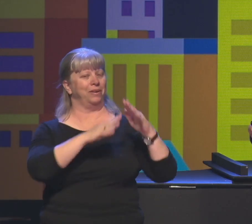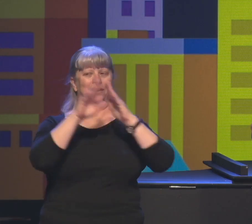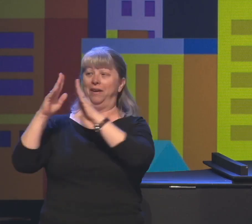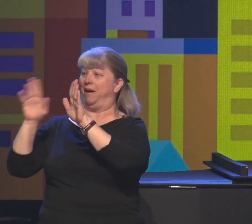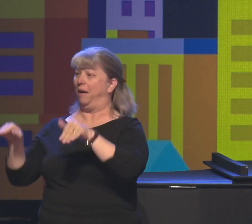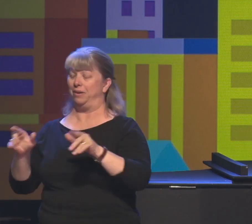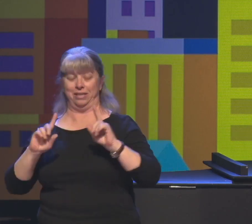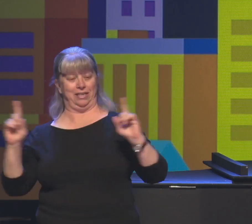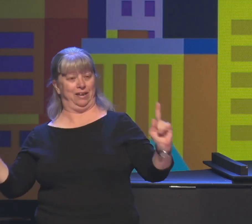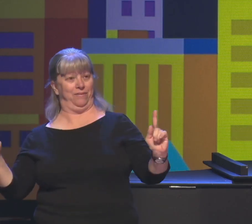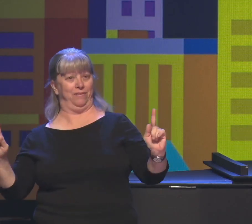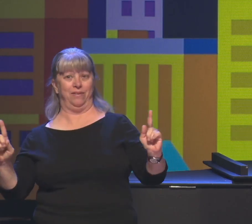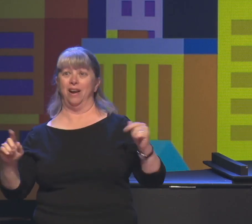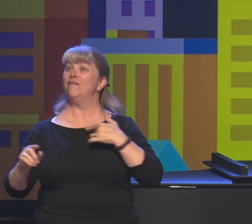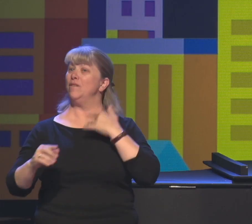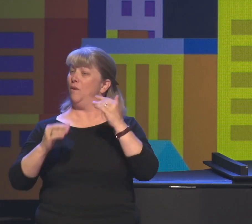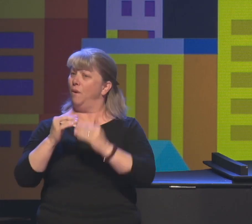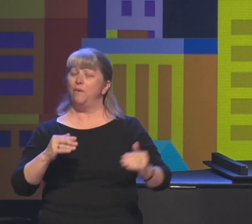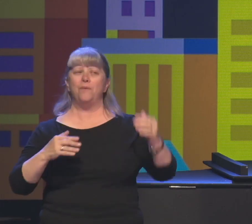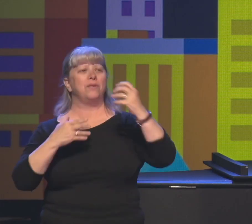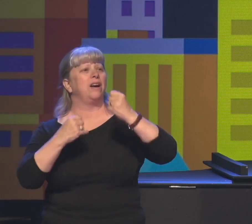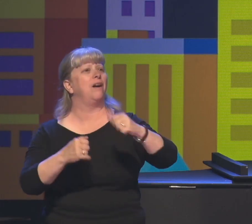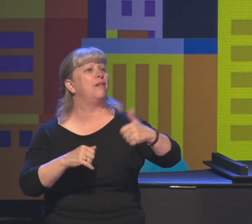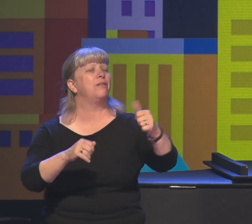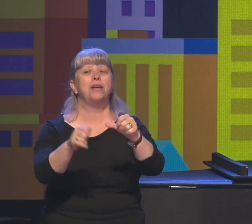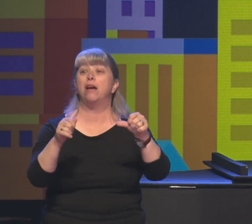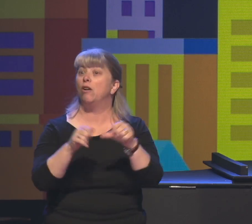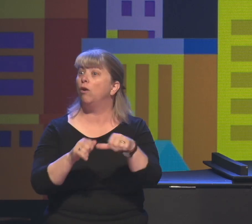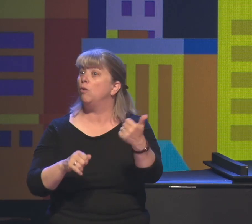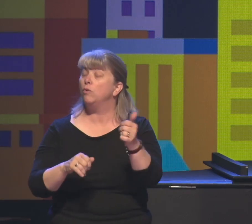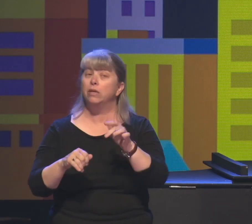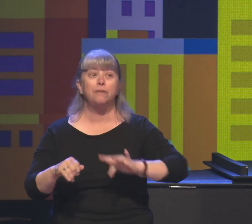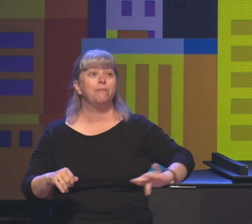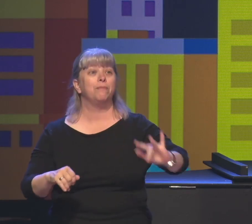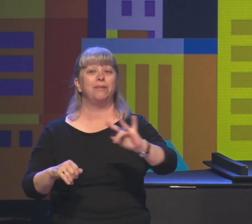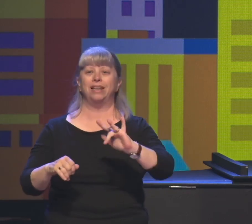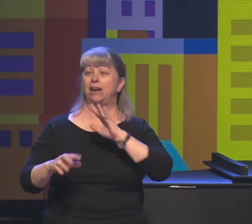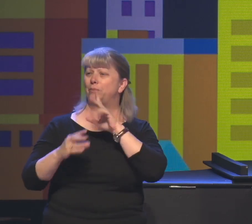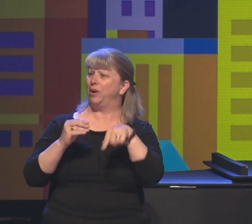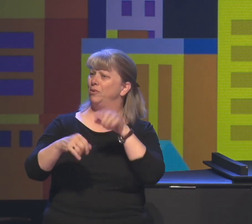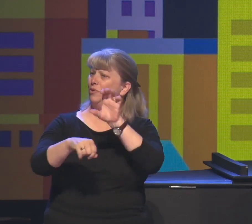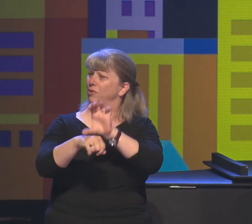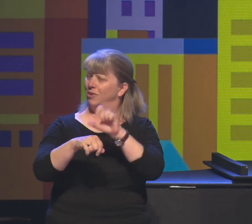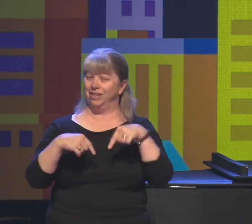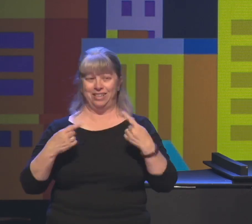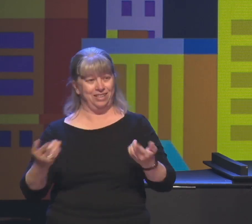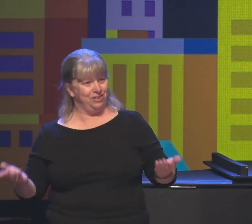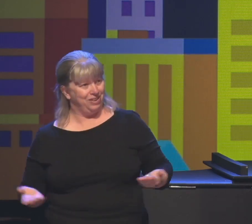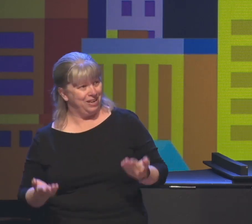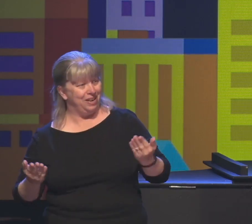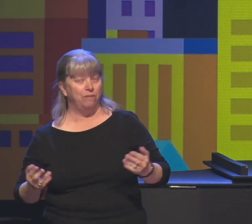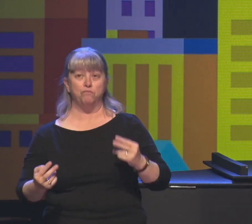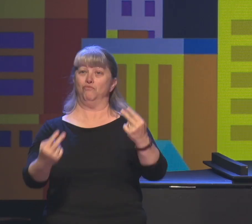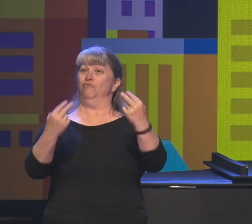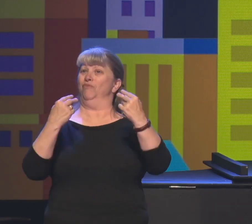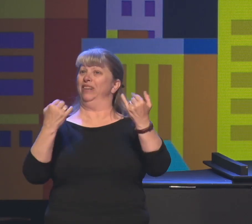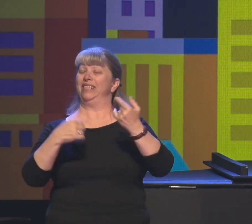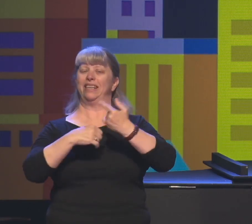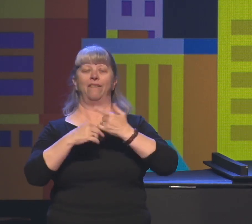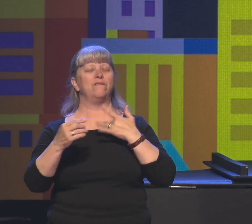mean? We get overconfident in our relationships. Another area, another space, speaking of church, since you're here or you're tuning in, is we can